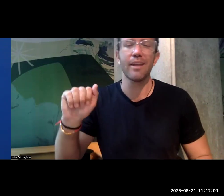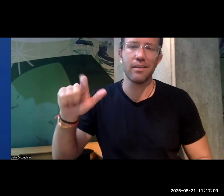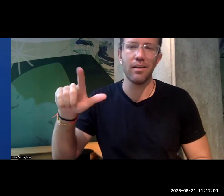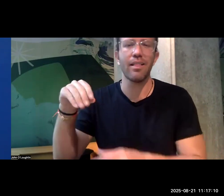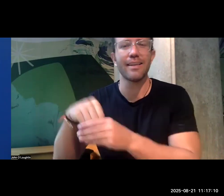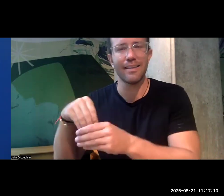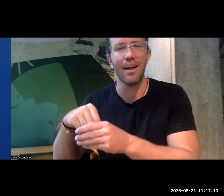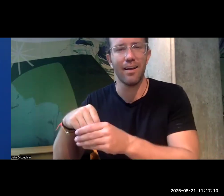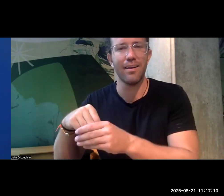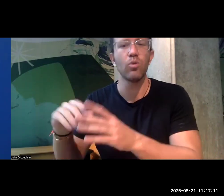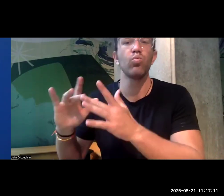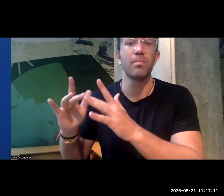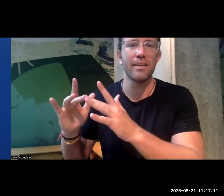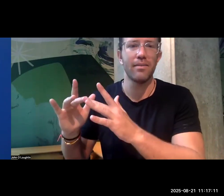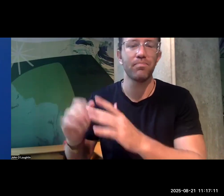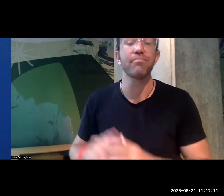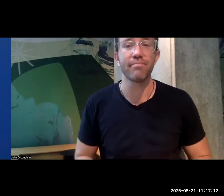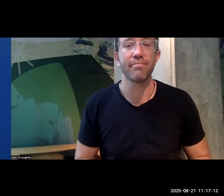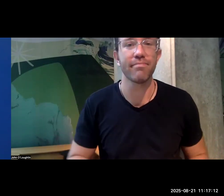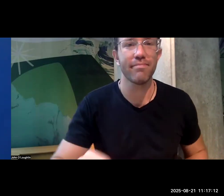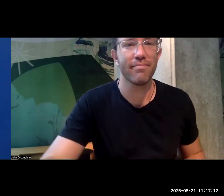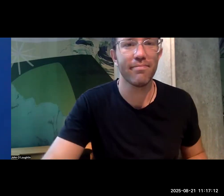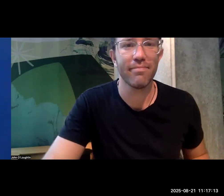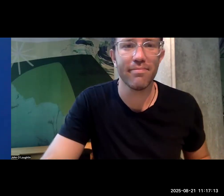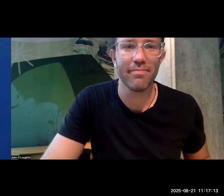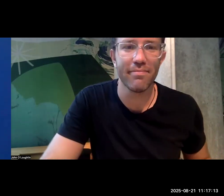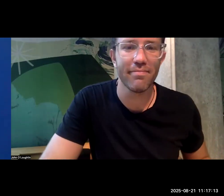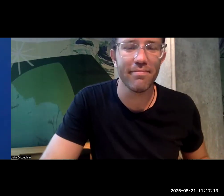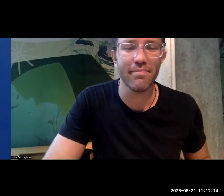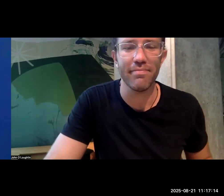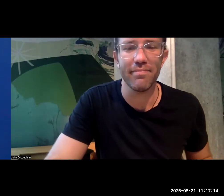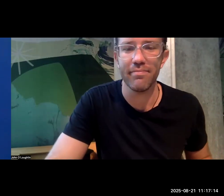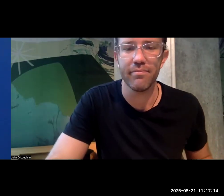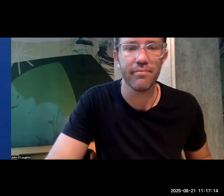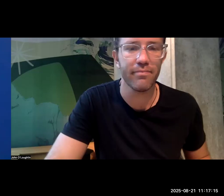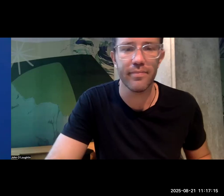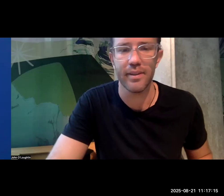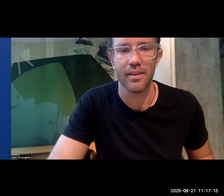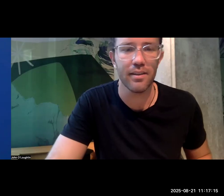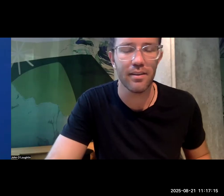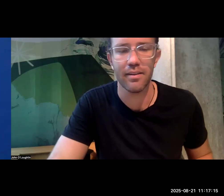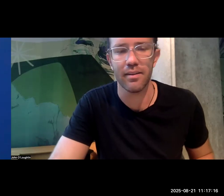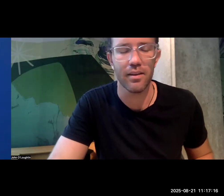ASL Insight, the ASL Inside website.